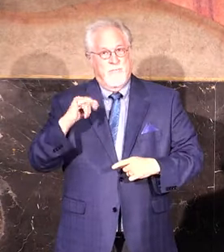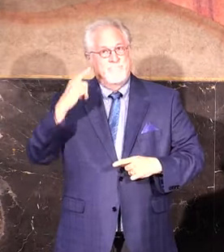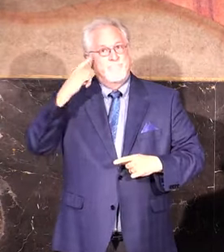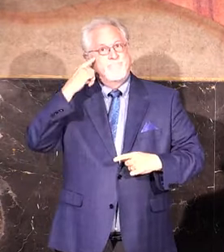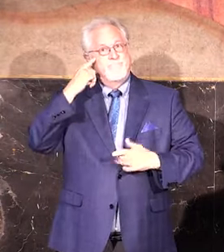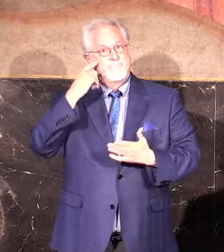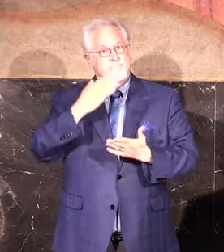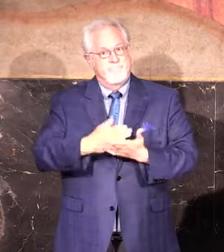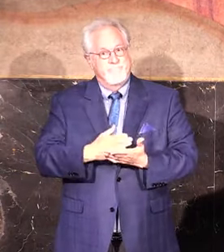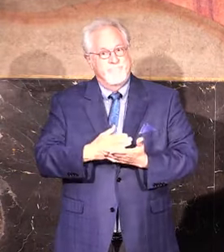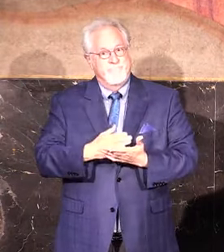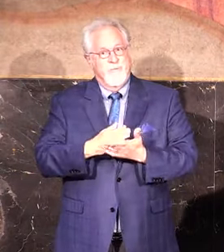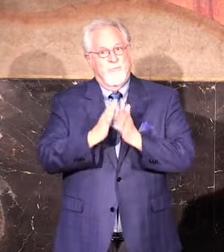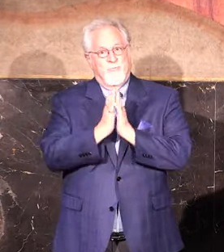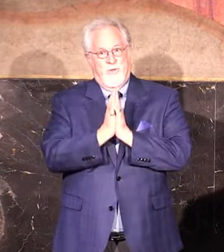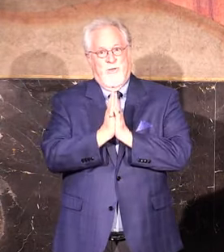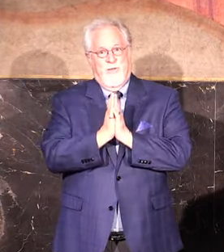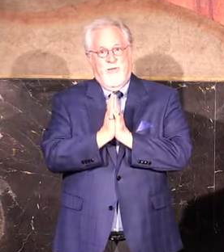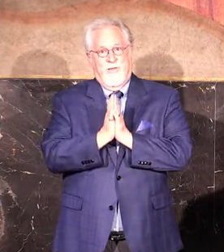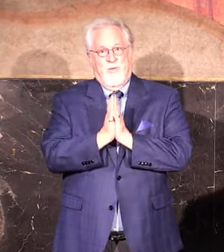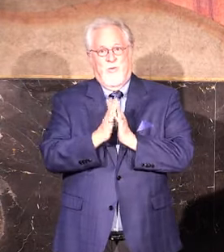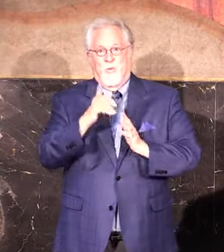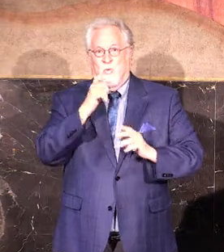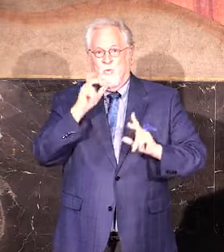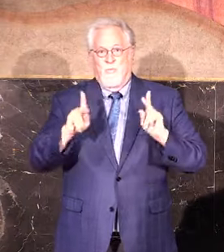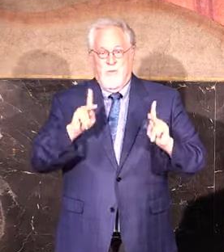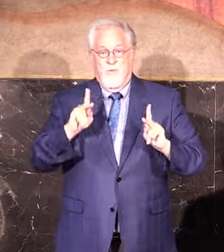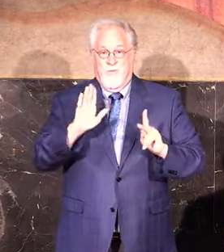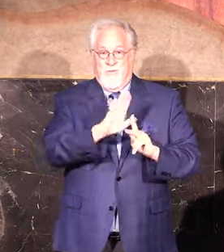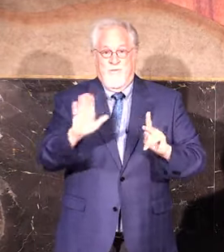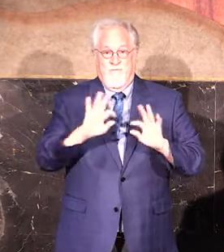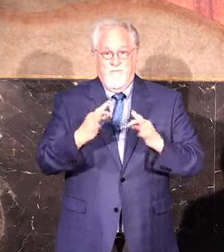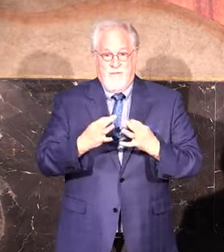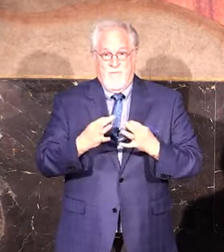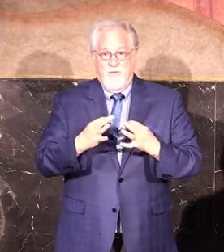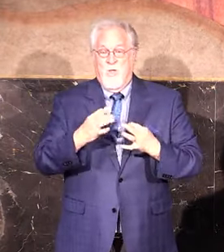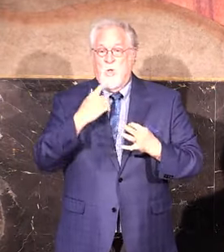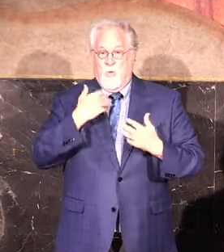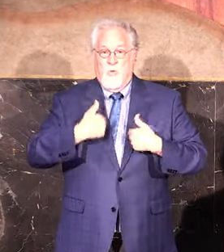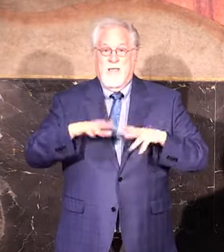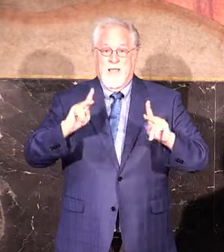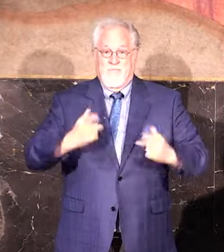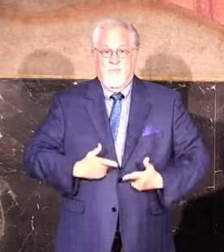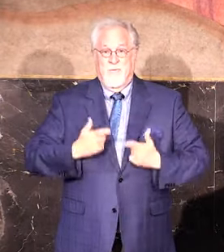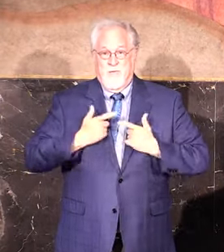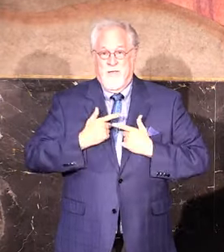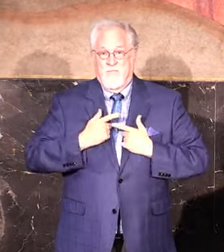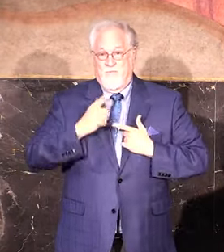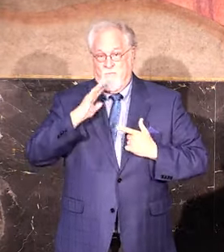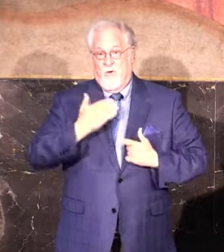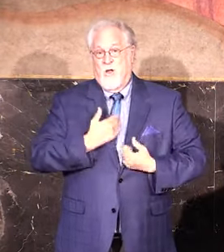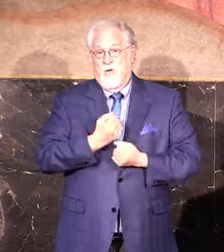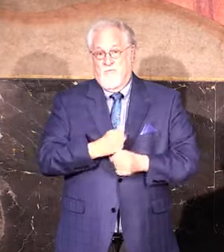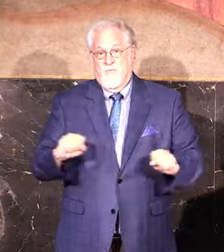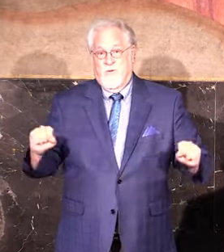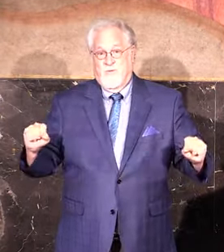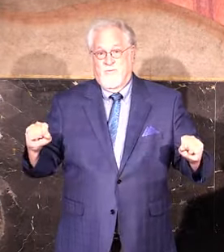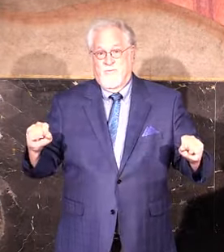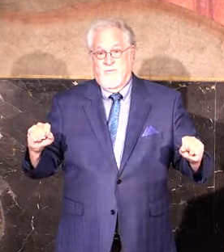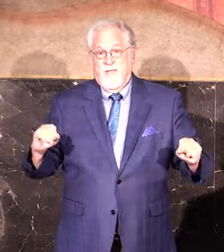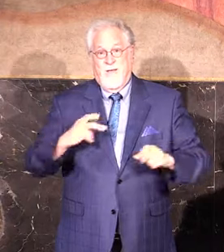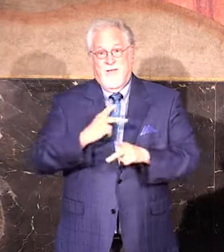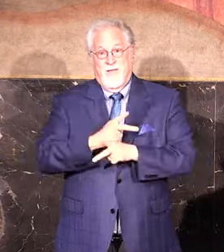pause, let's pray for those individuals and their families who have made that ultimate sacrifice for our freedom, and let's